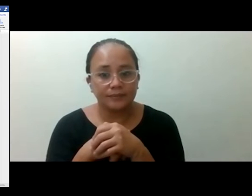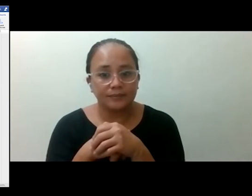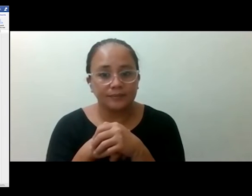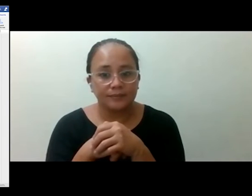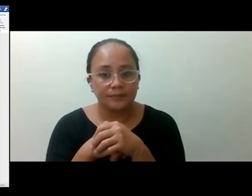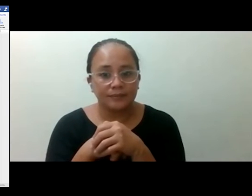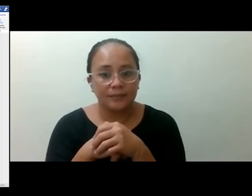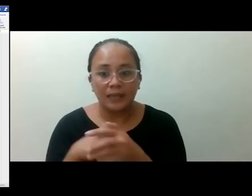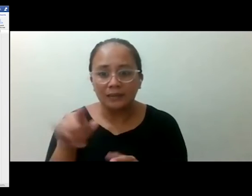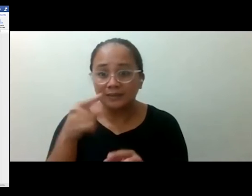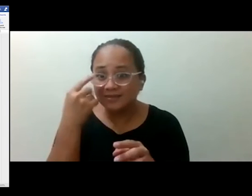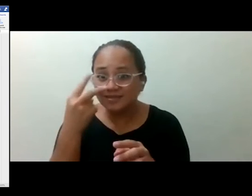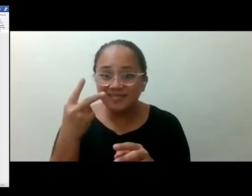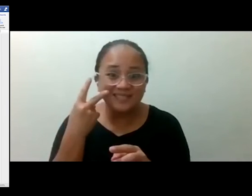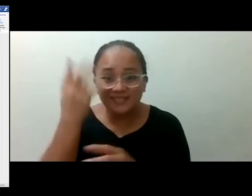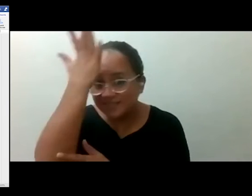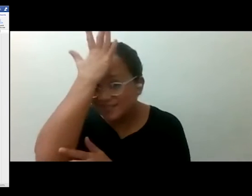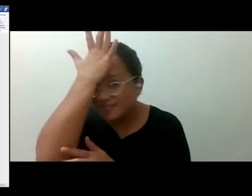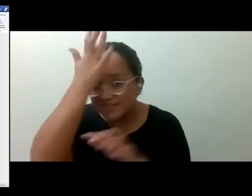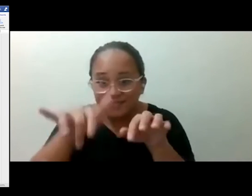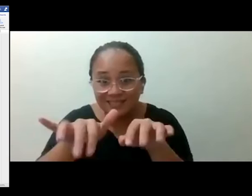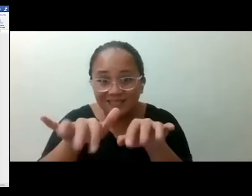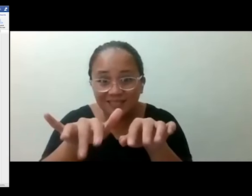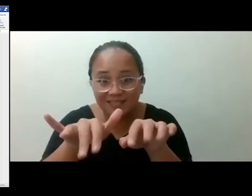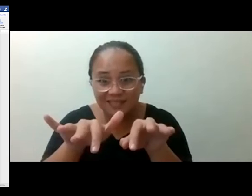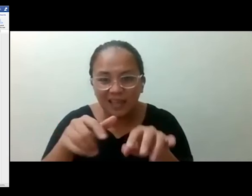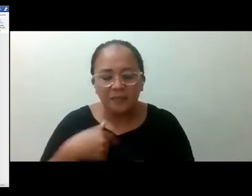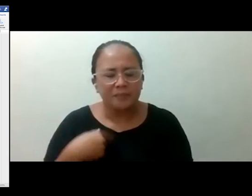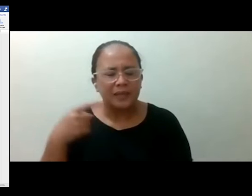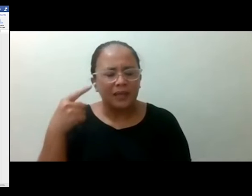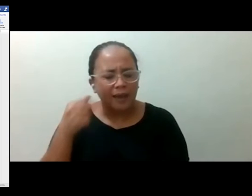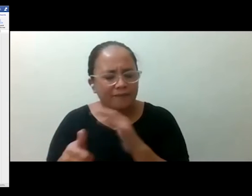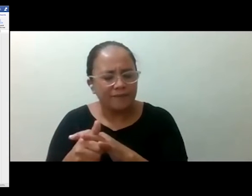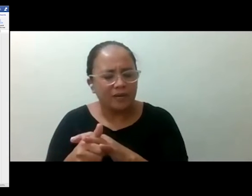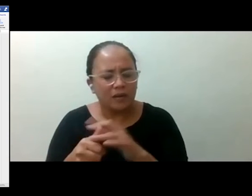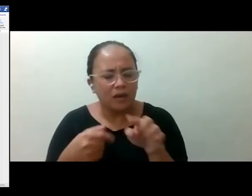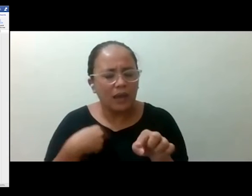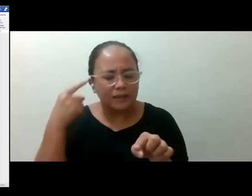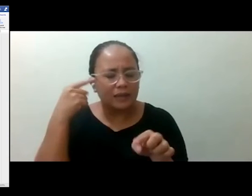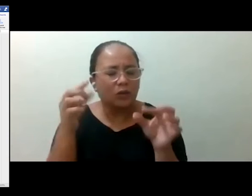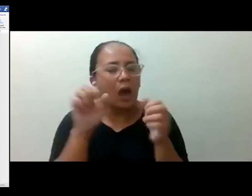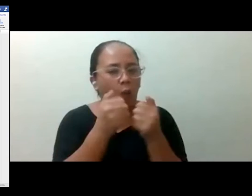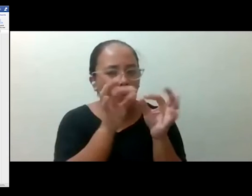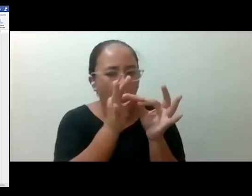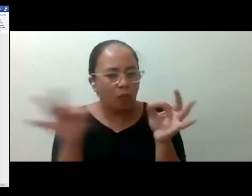Yeah, Peeps just wrote something, so I think about the translation, so it's fine.